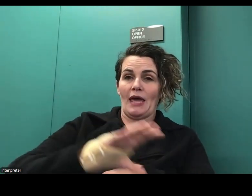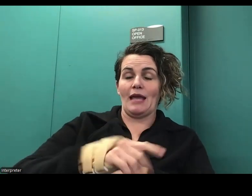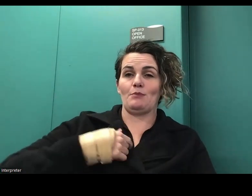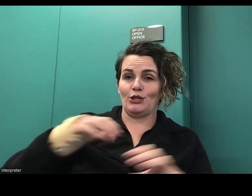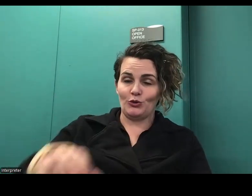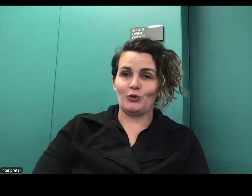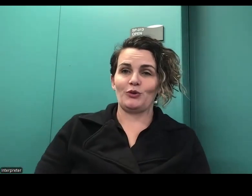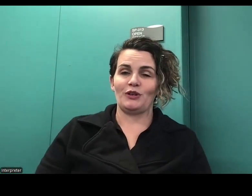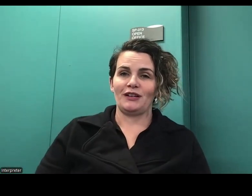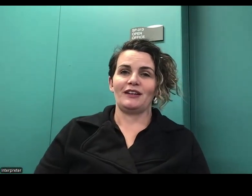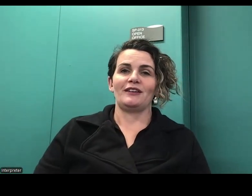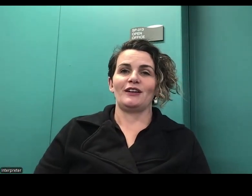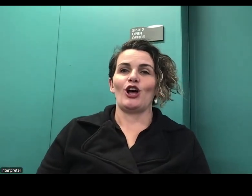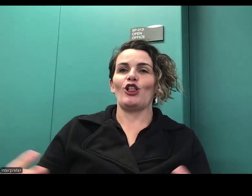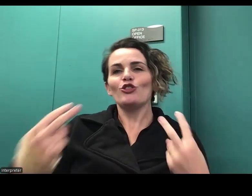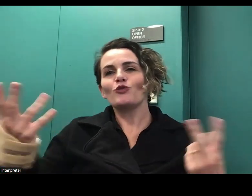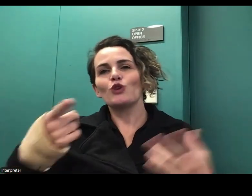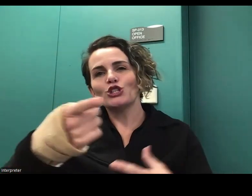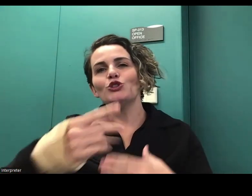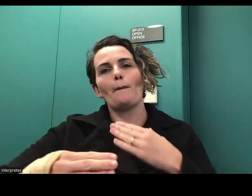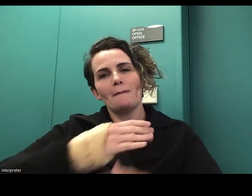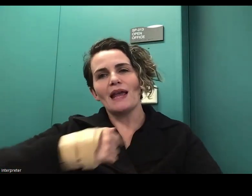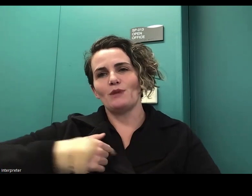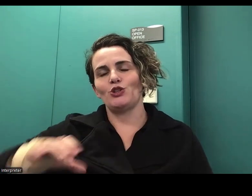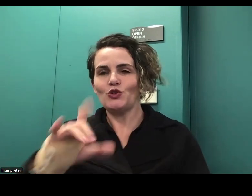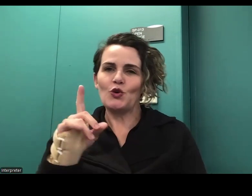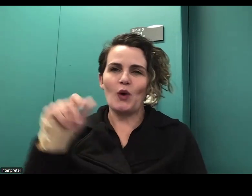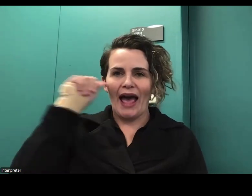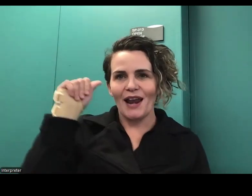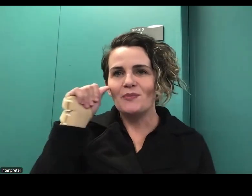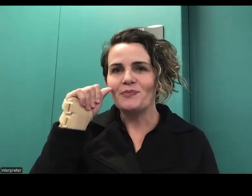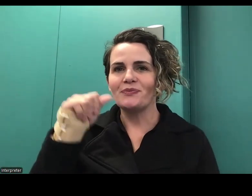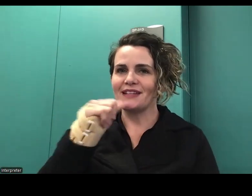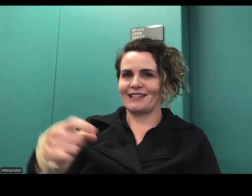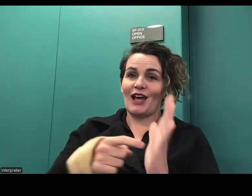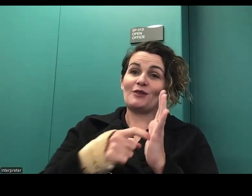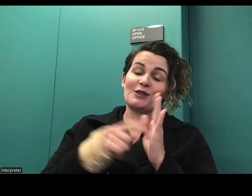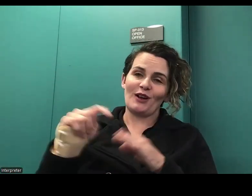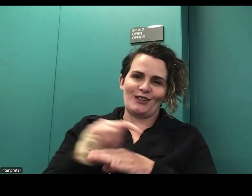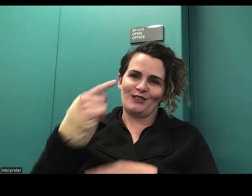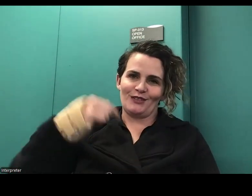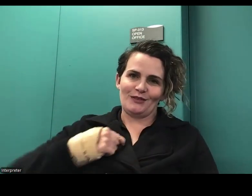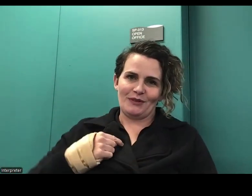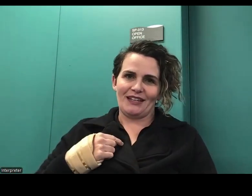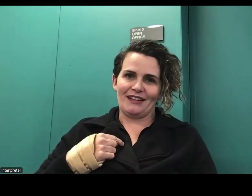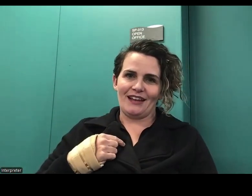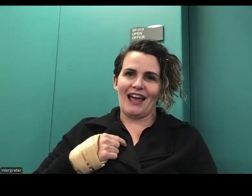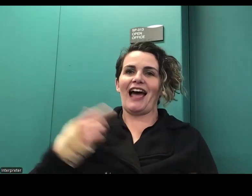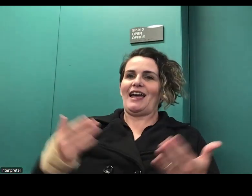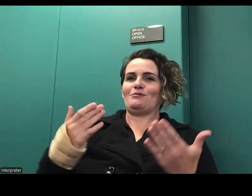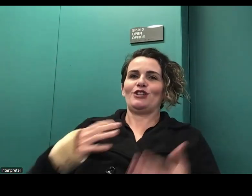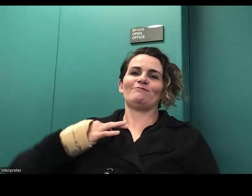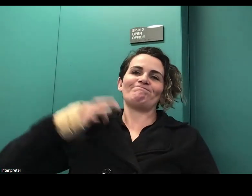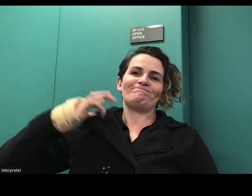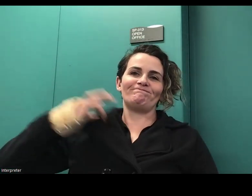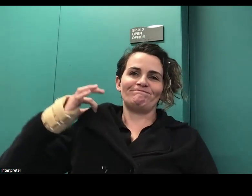like, what did I make you do? Look what you made me do, Adam. This is not a required training for me. So I am here of my own